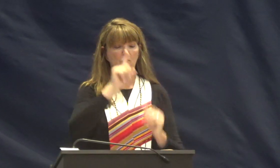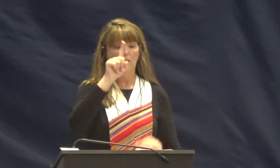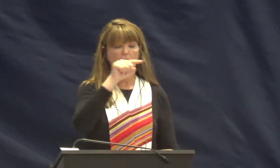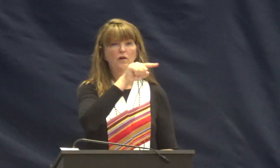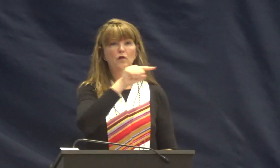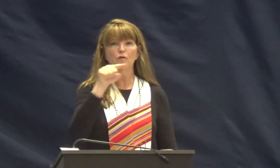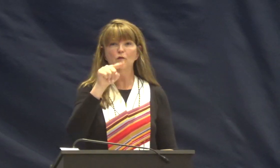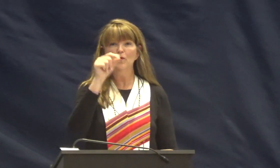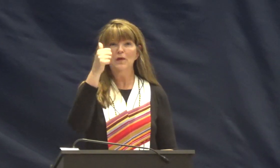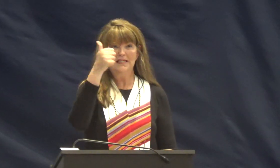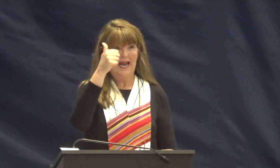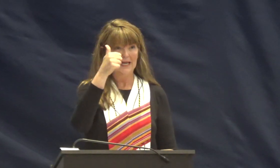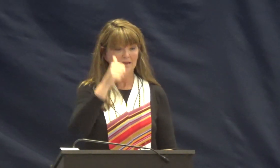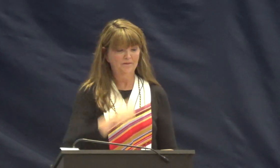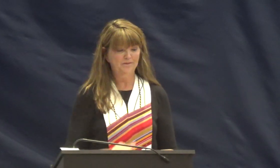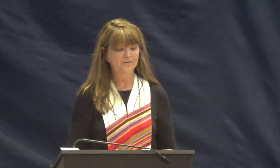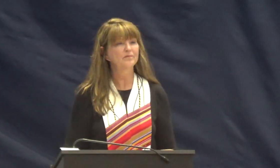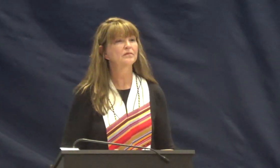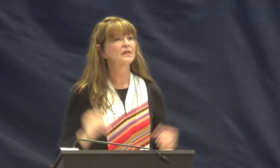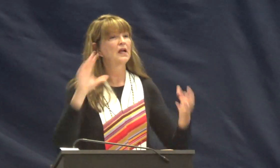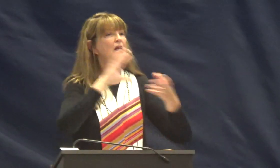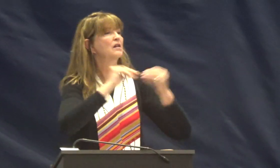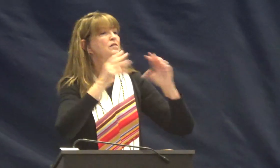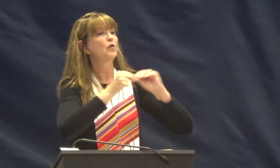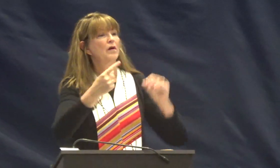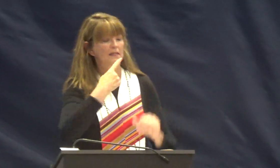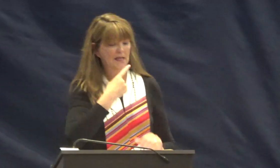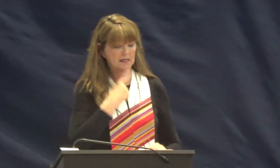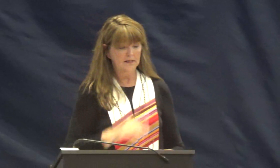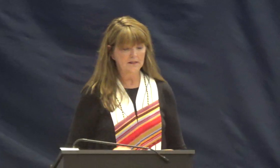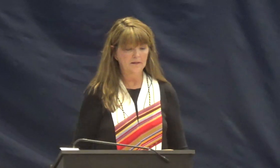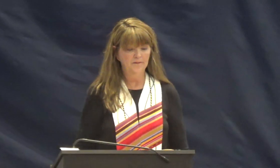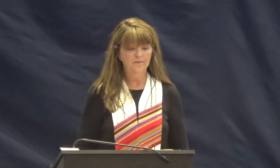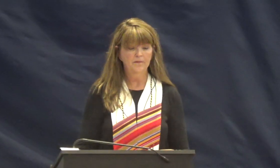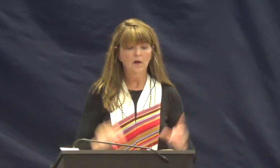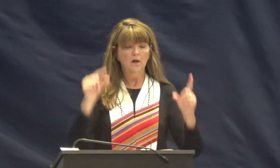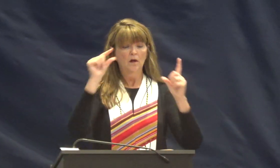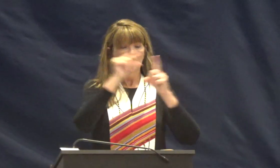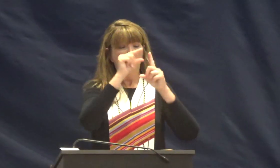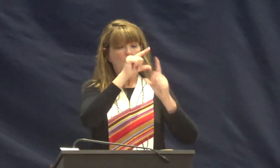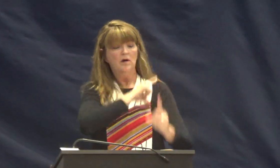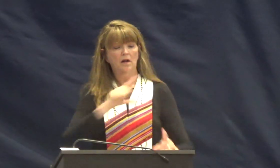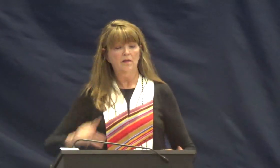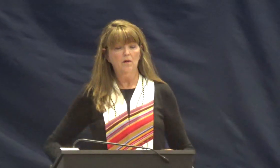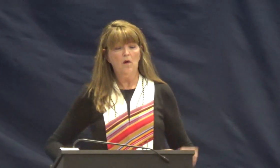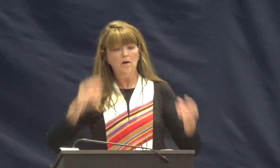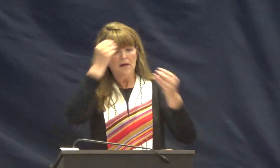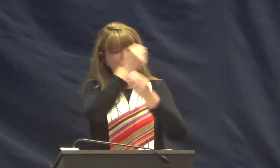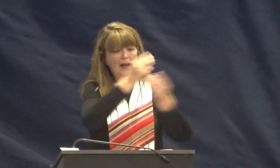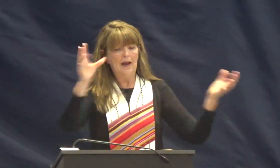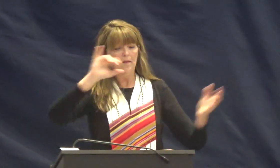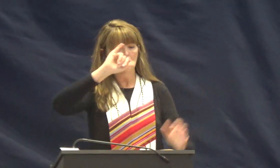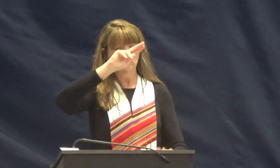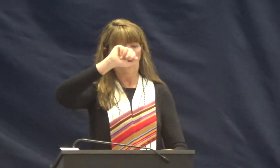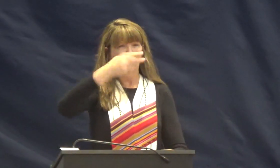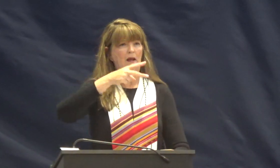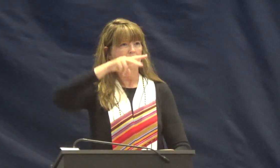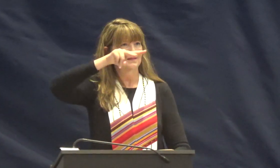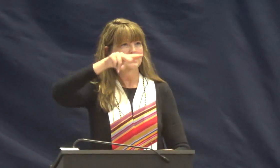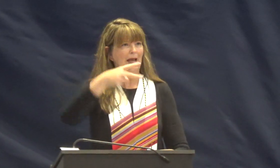chapter 3, verses 1 through 10. And Jonah, the story of Jonah goes, the word of the